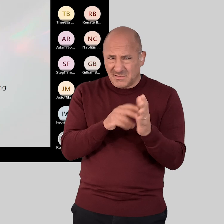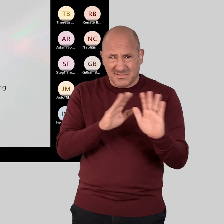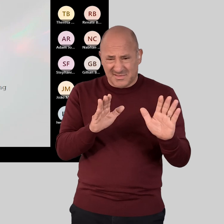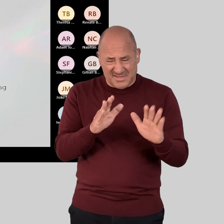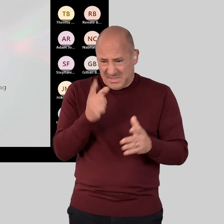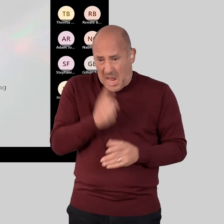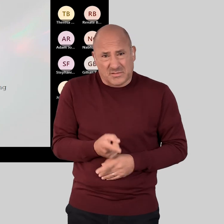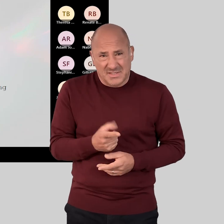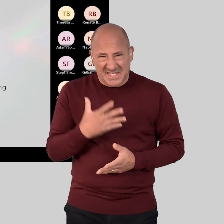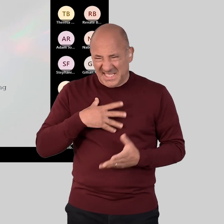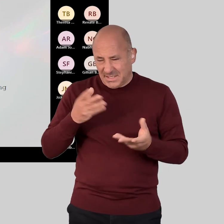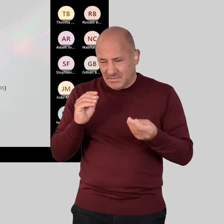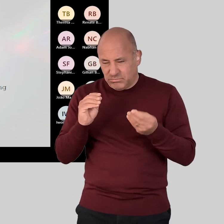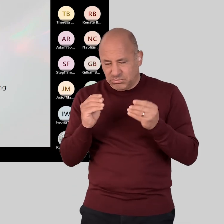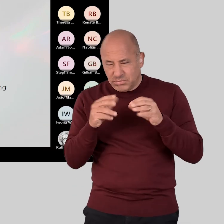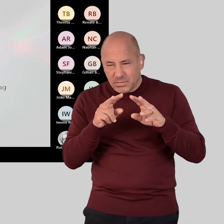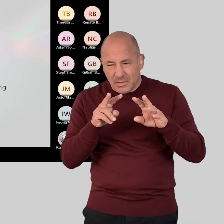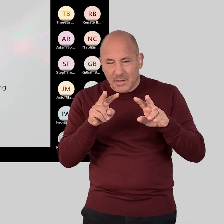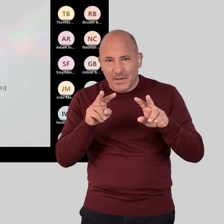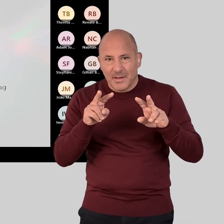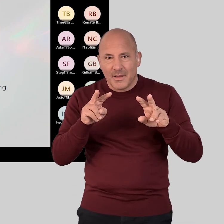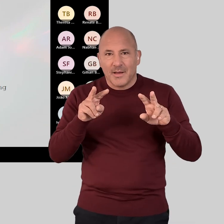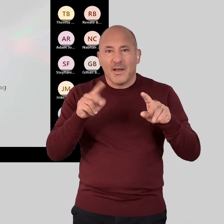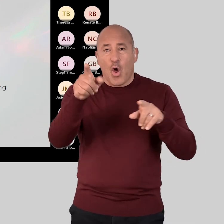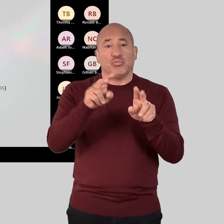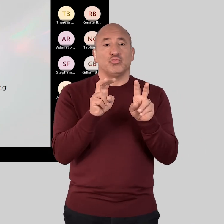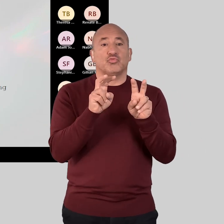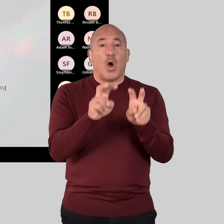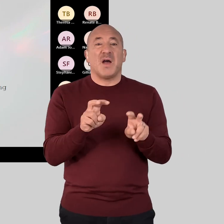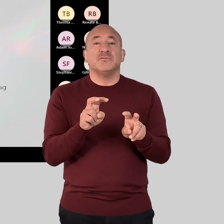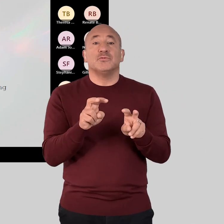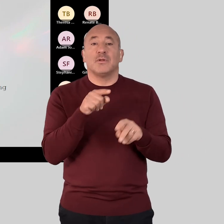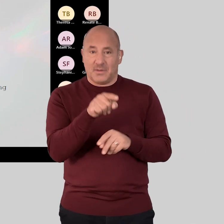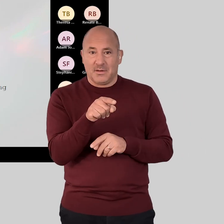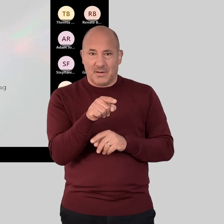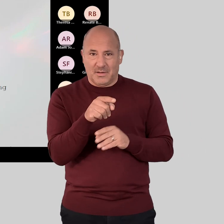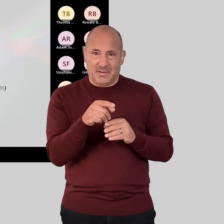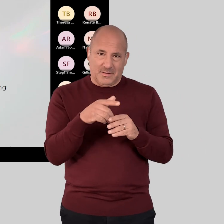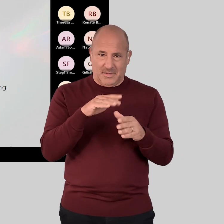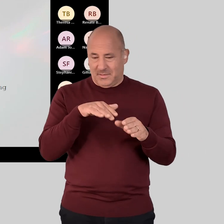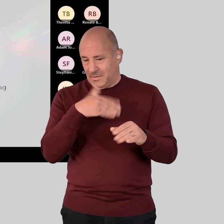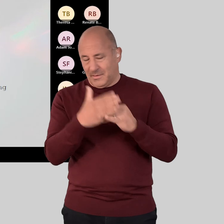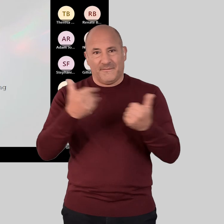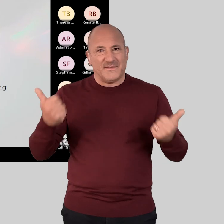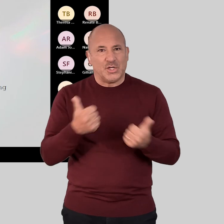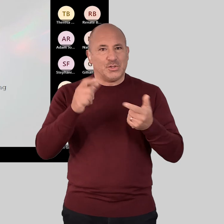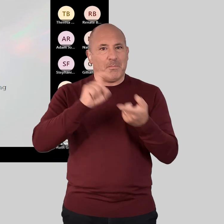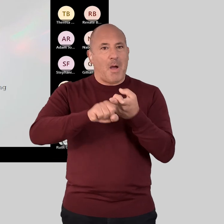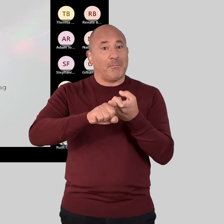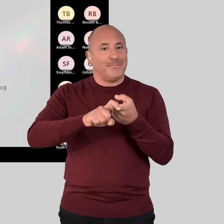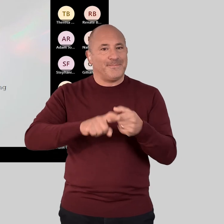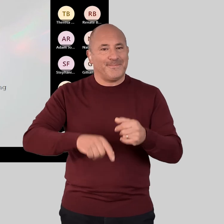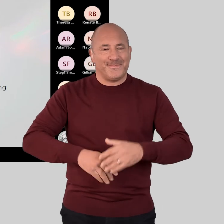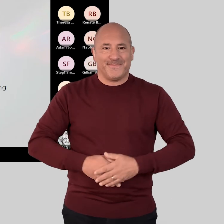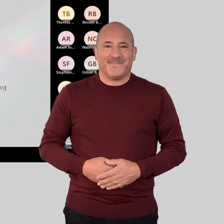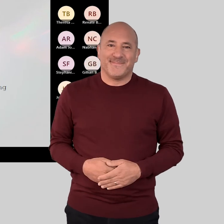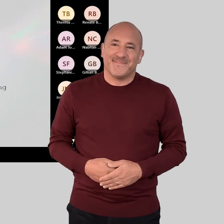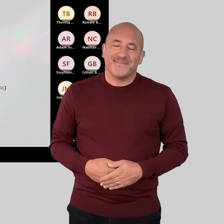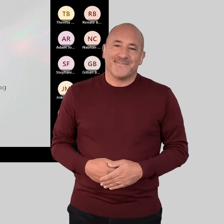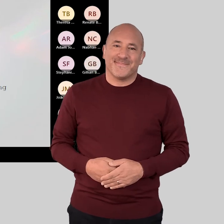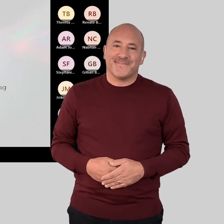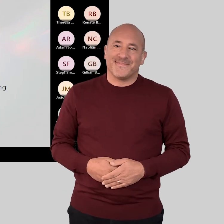So documentation just doesn't do it. It's not enough. Isn't able to. And the role of